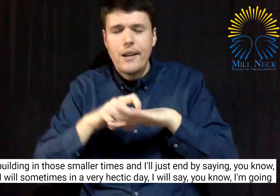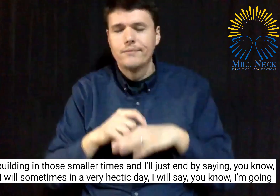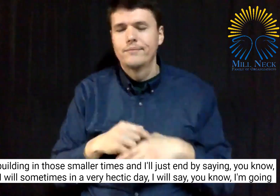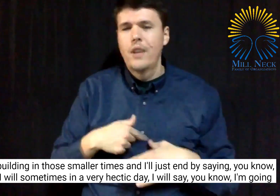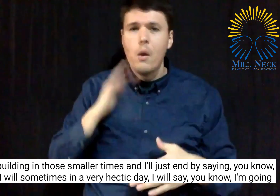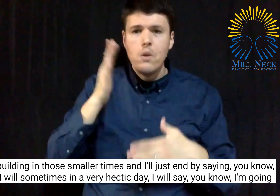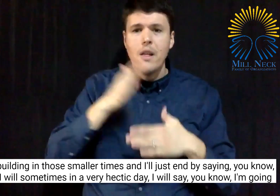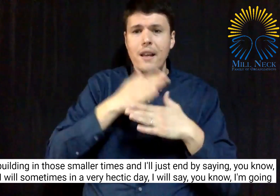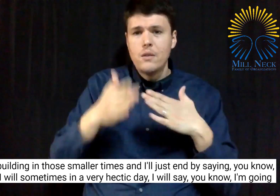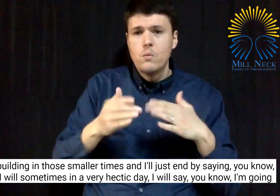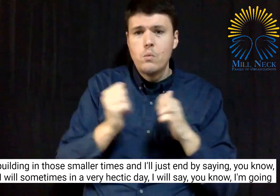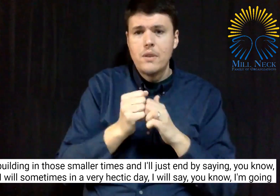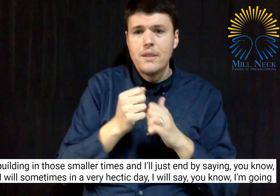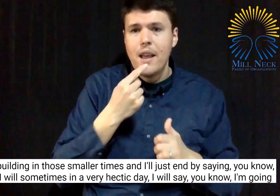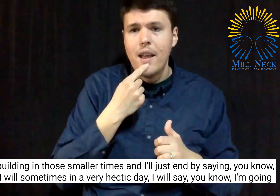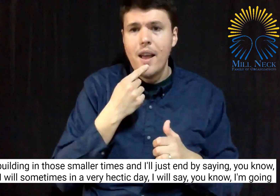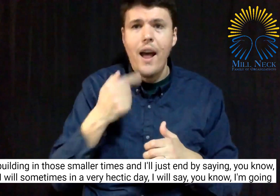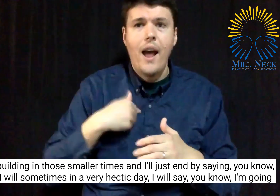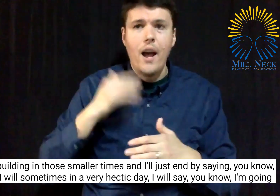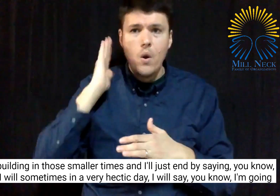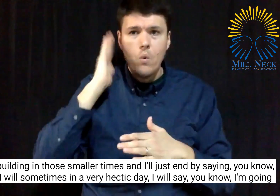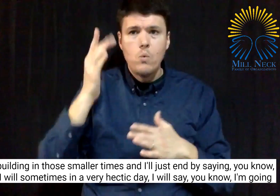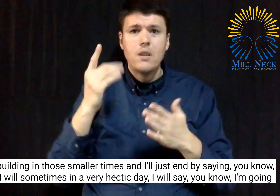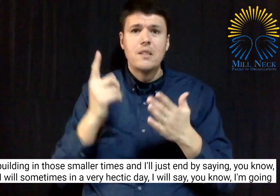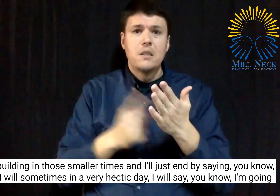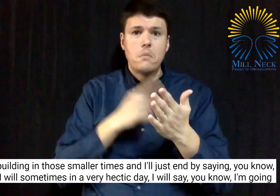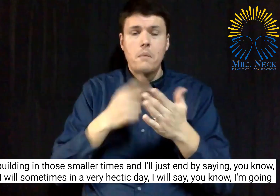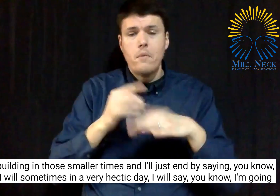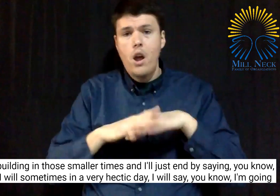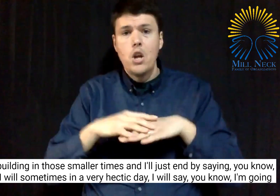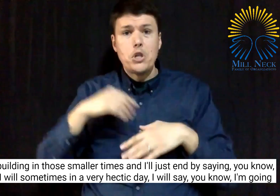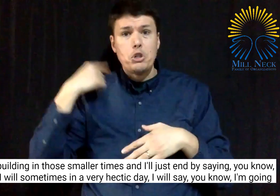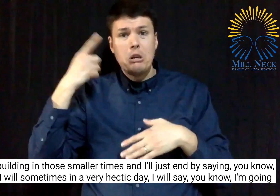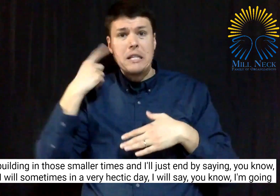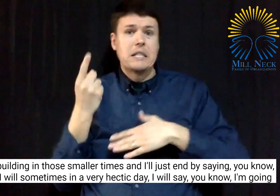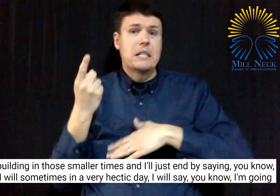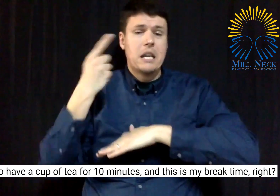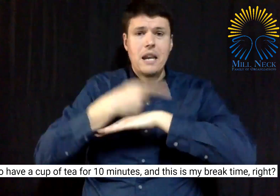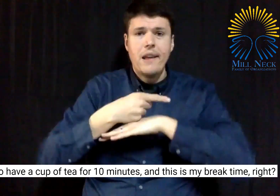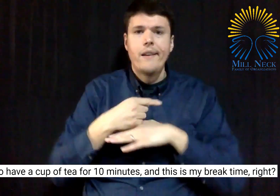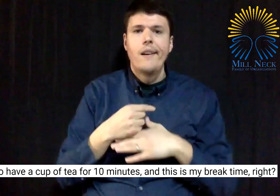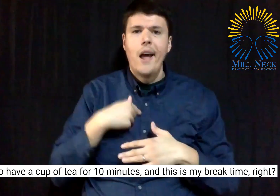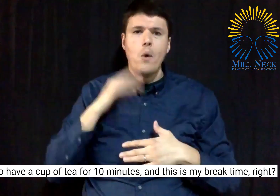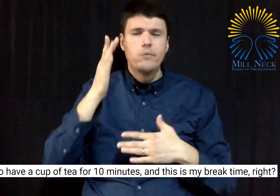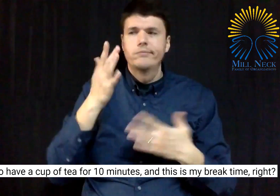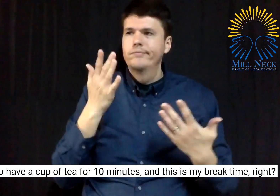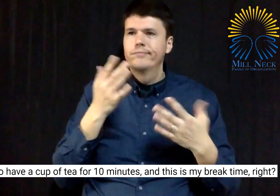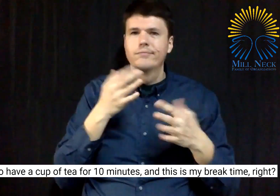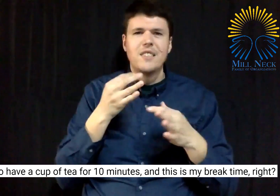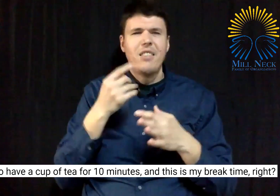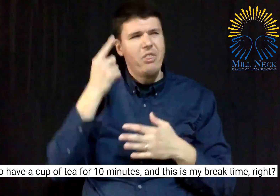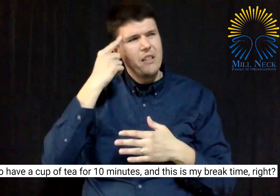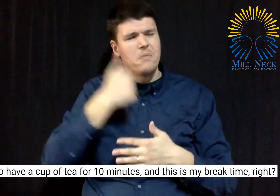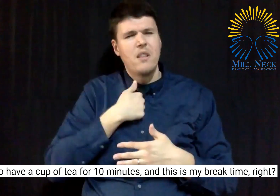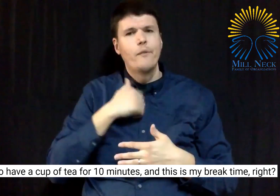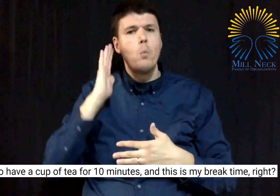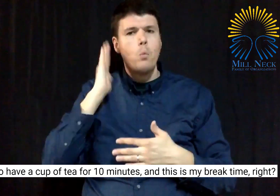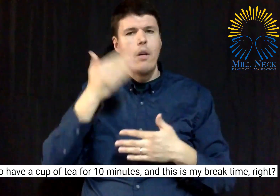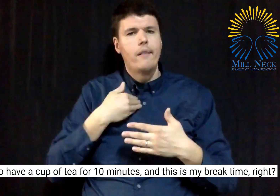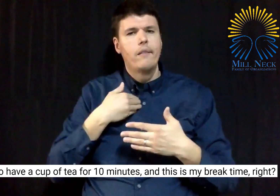saying, I will sometimes, when a very hectic day, I will say, I'm going to have a cup of tea for 10 minutes and this is my break time, right?